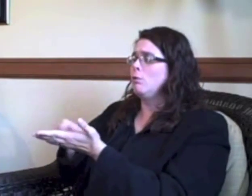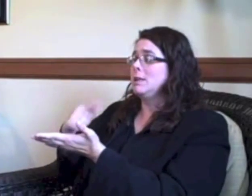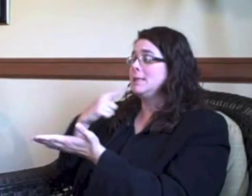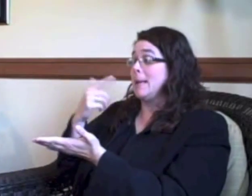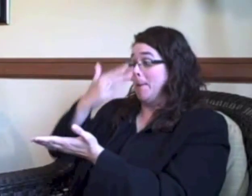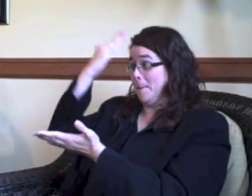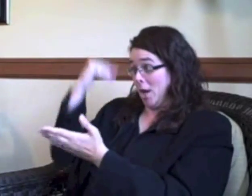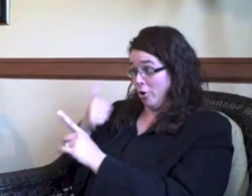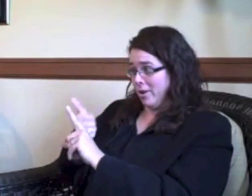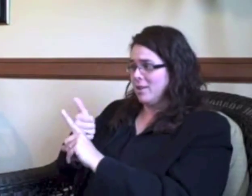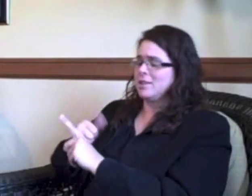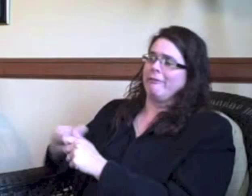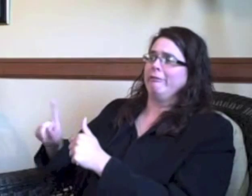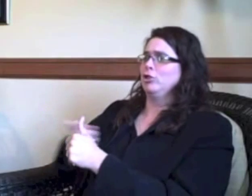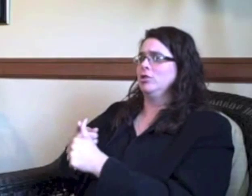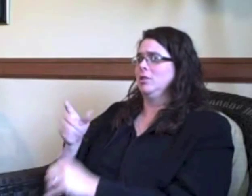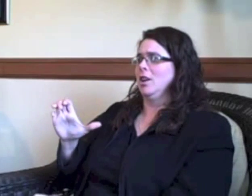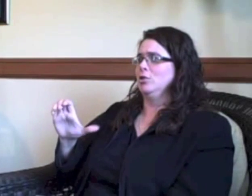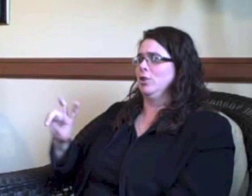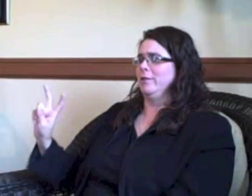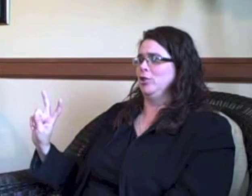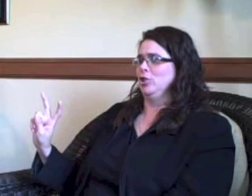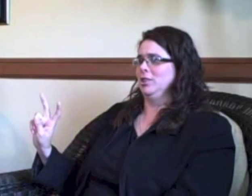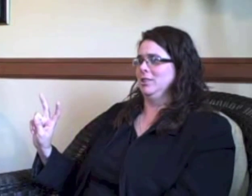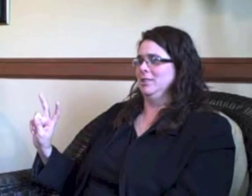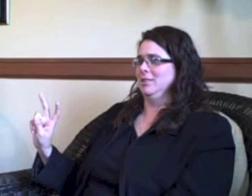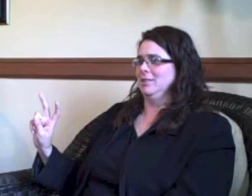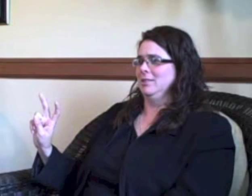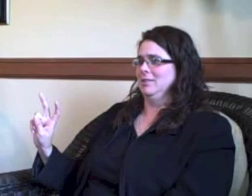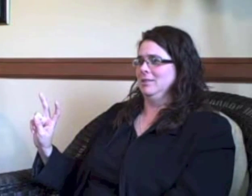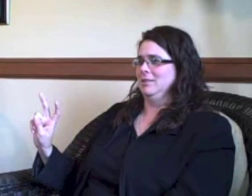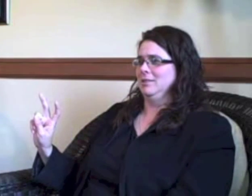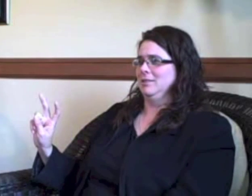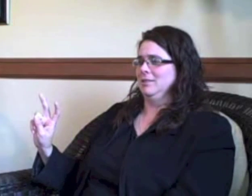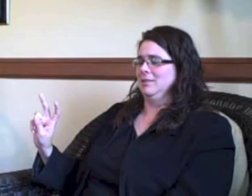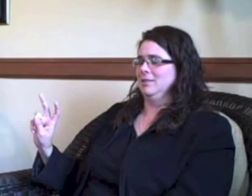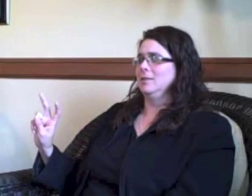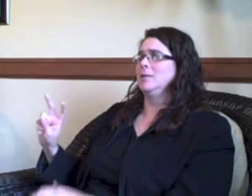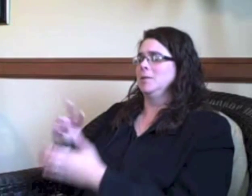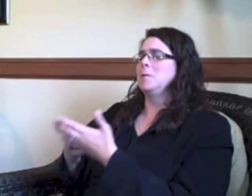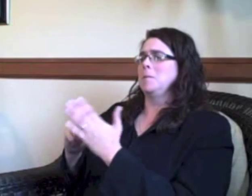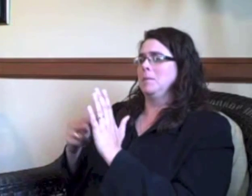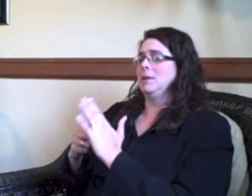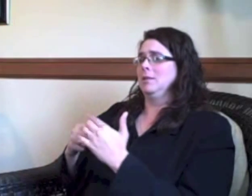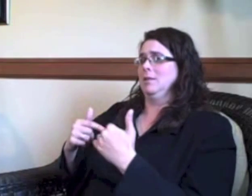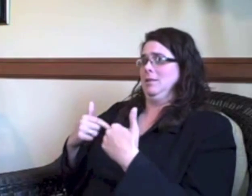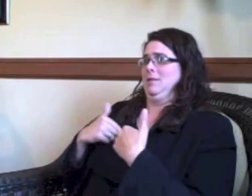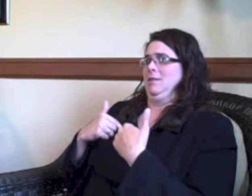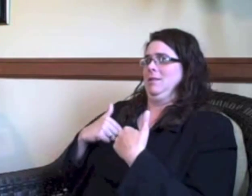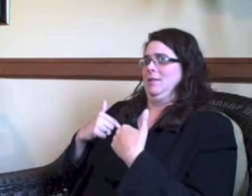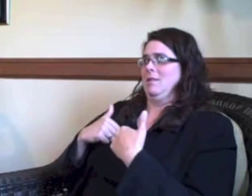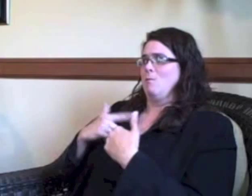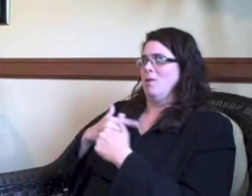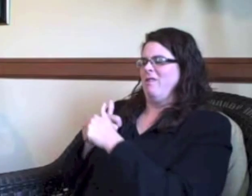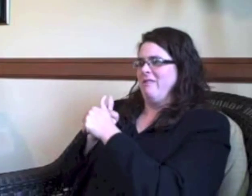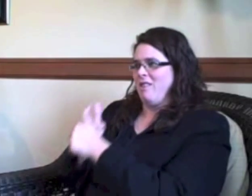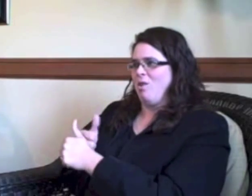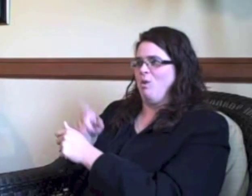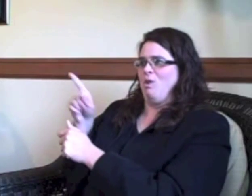became Pope, in his writings said that Mary was actually the first consecrated virgin, which means that I need